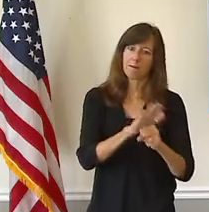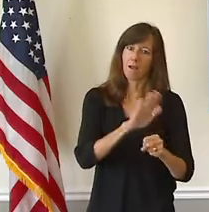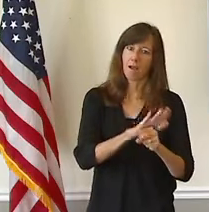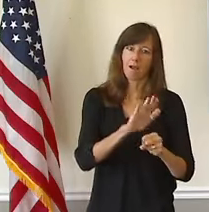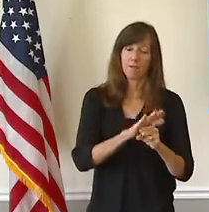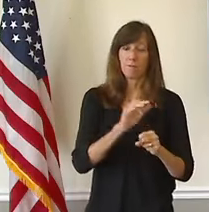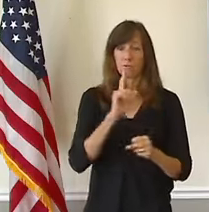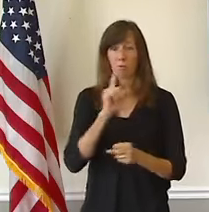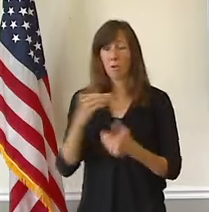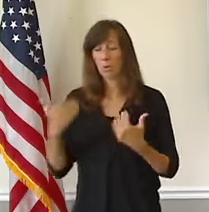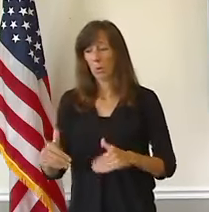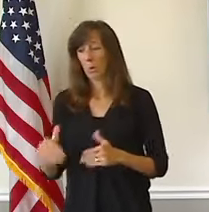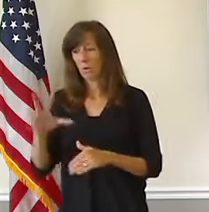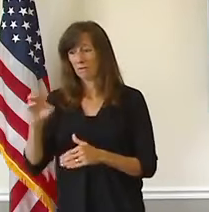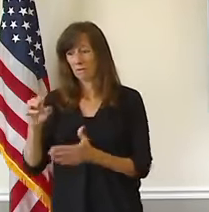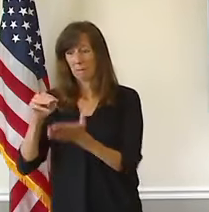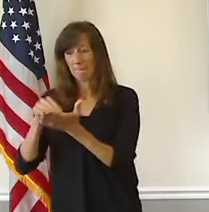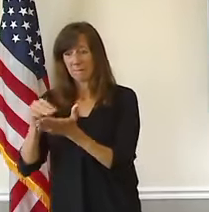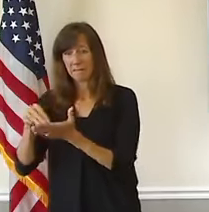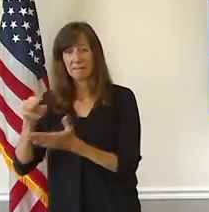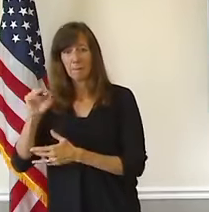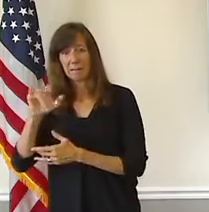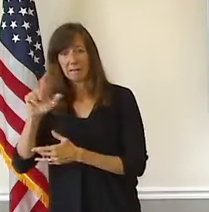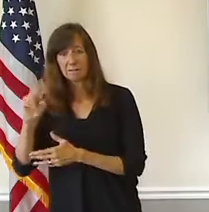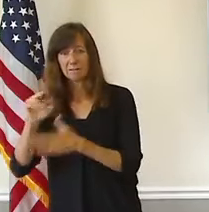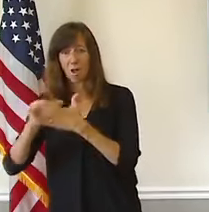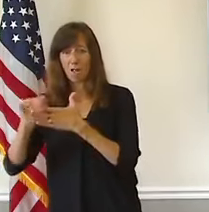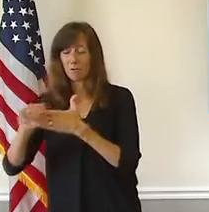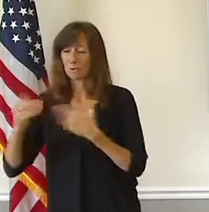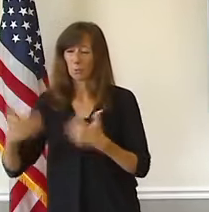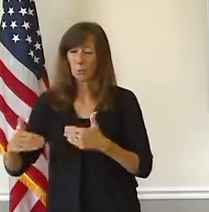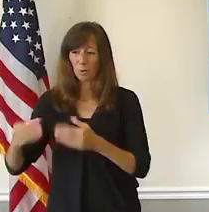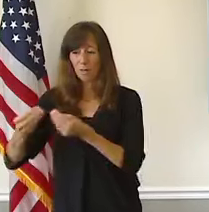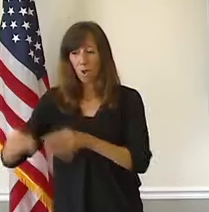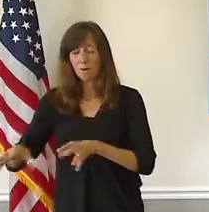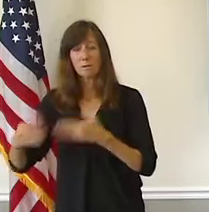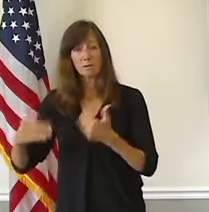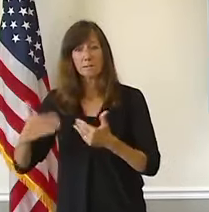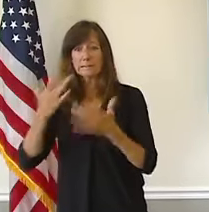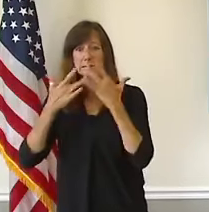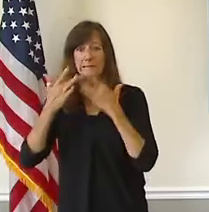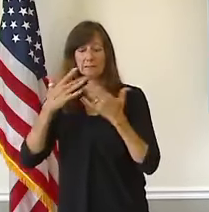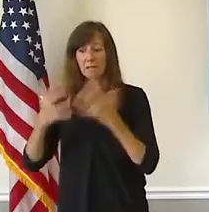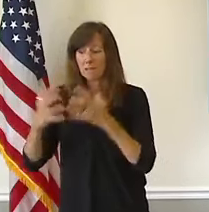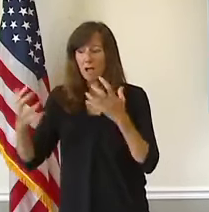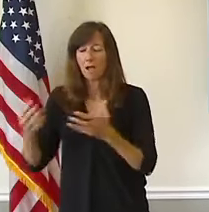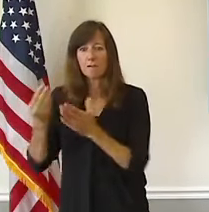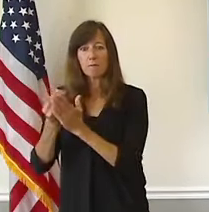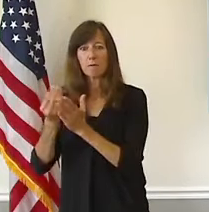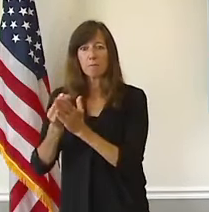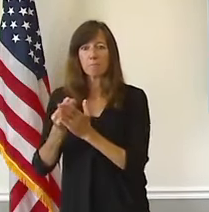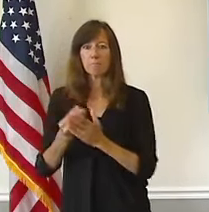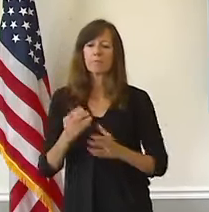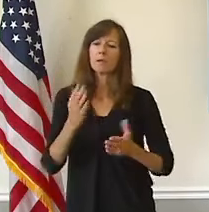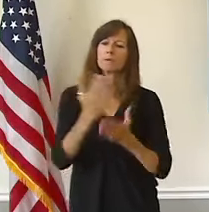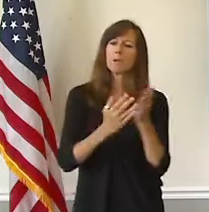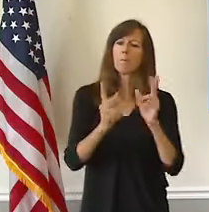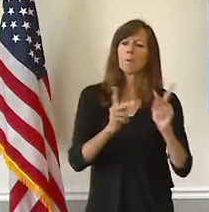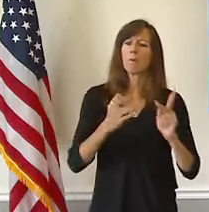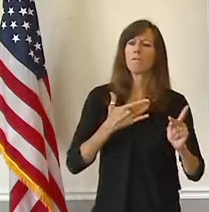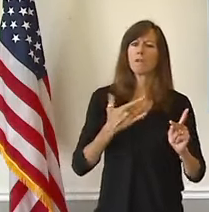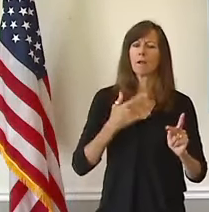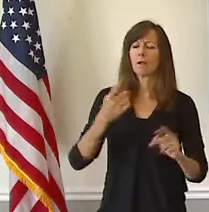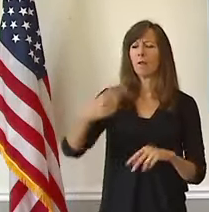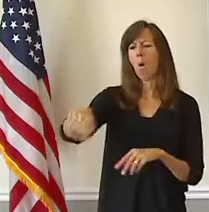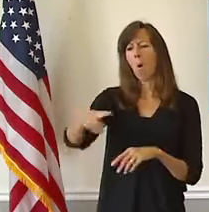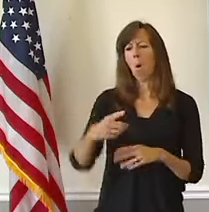substantial operating hole that we have to address. Some of you will say, well, the federal government shouldn't have to bail you guys out. I don't know who you guys